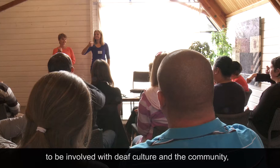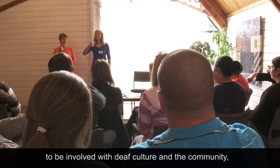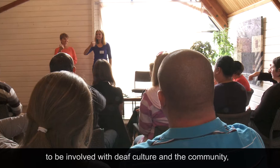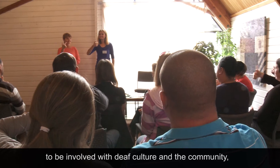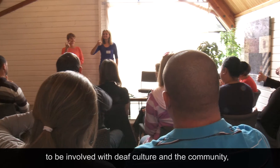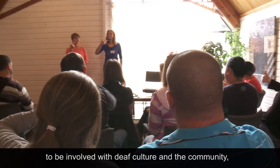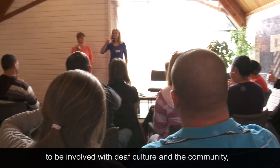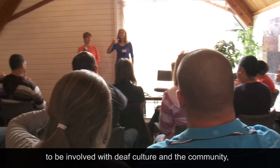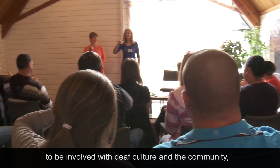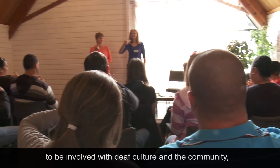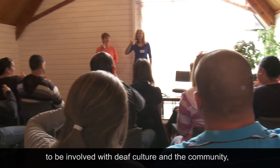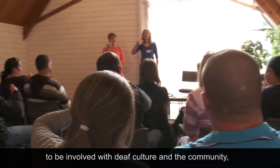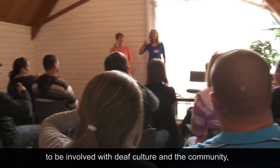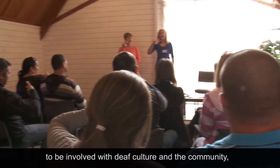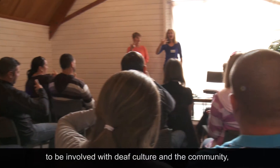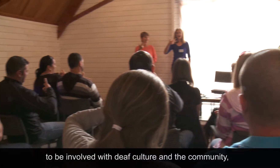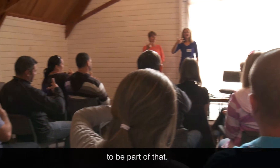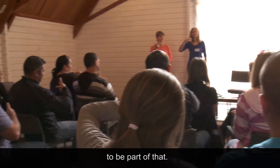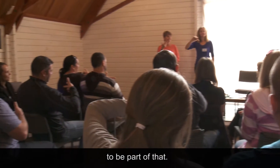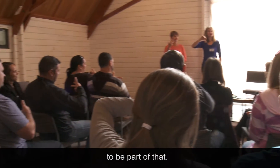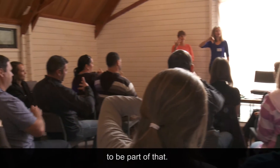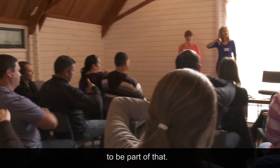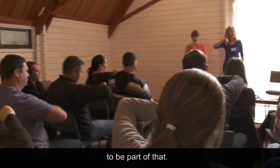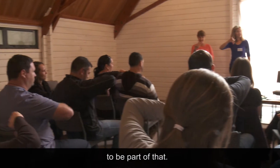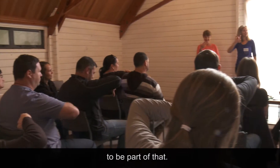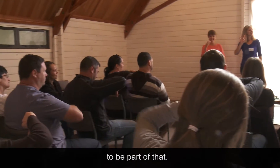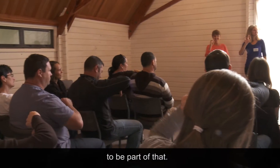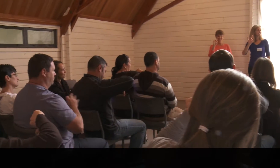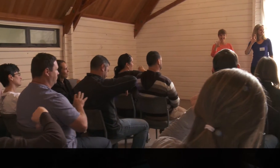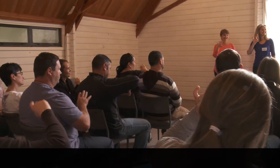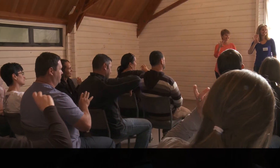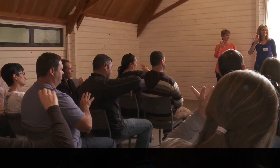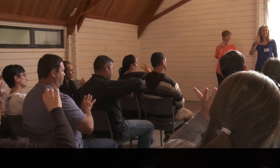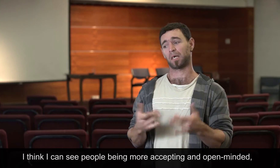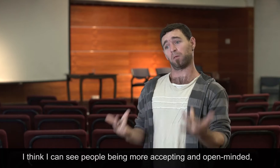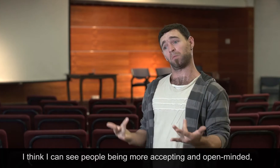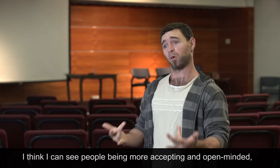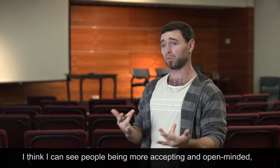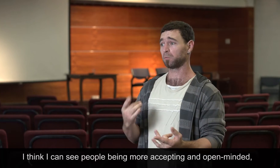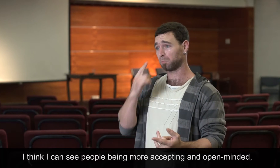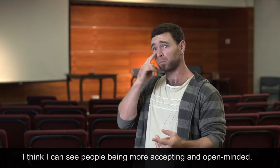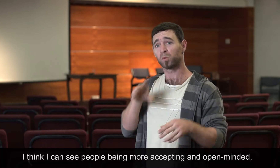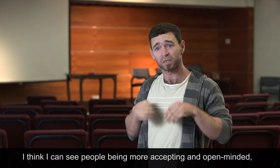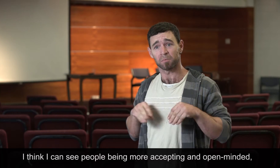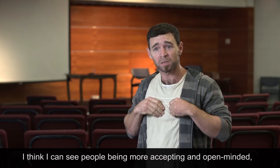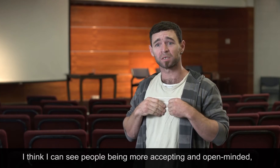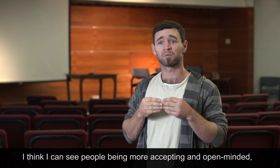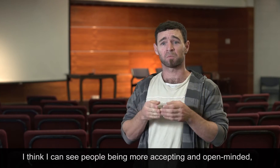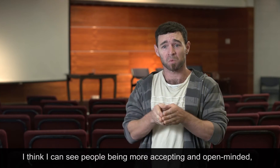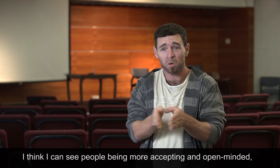be involved with deaf culture and the community, to be part of that. I think I can see people being more accepting and